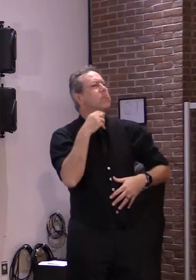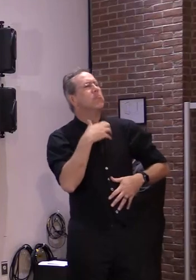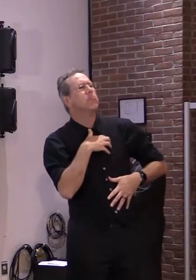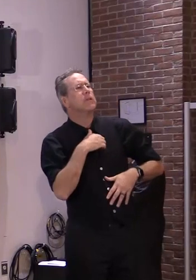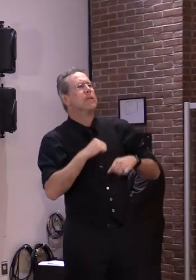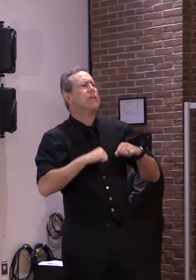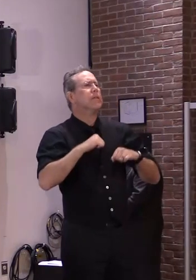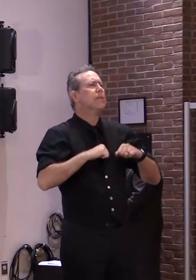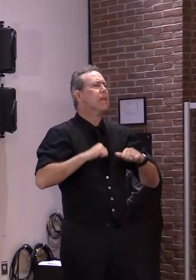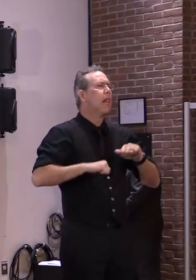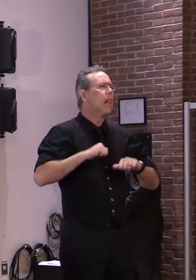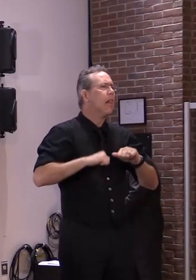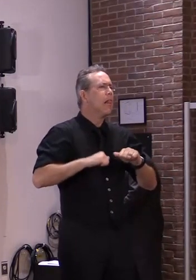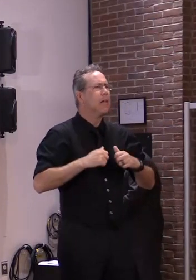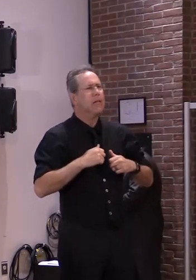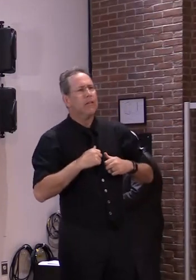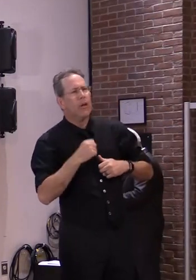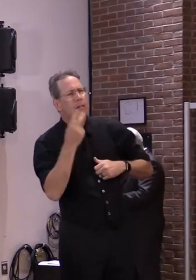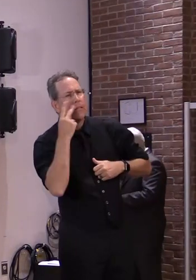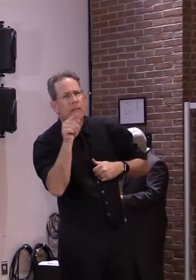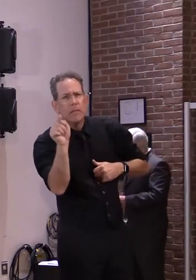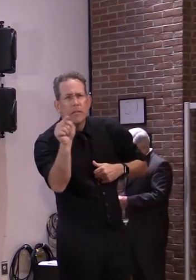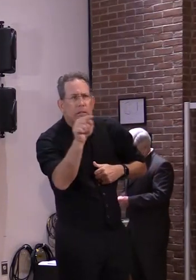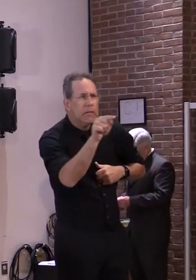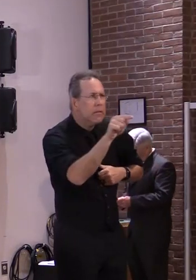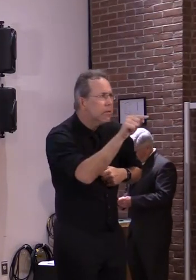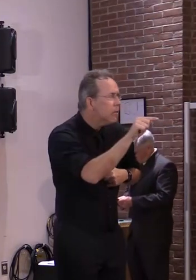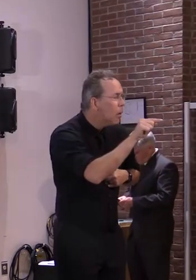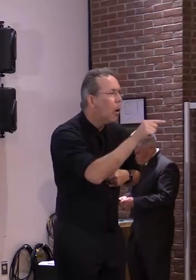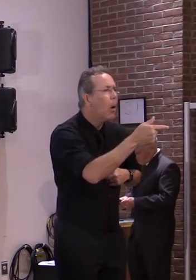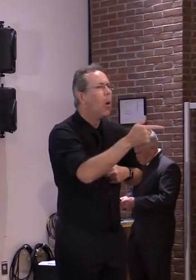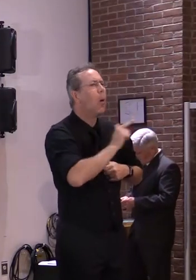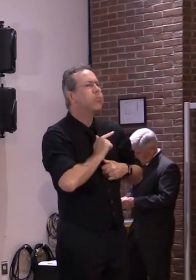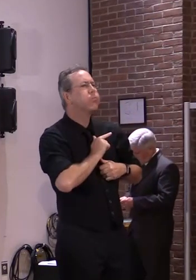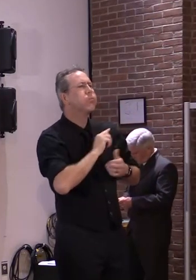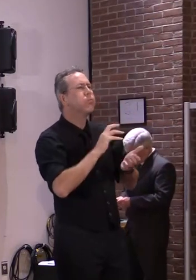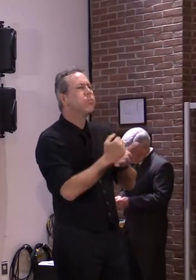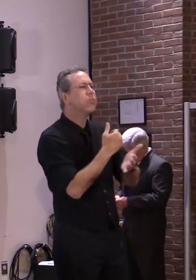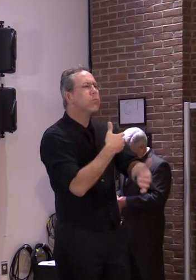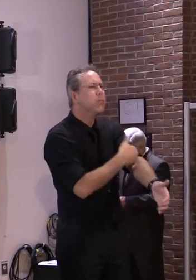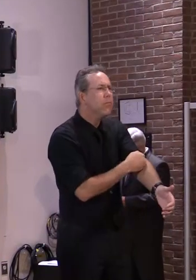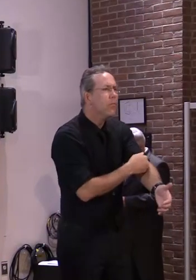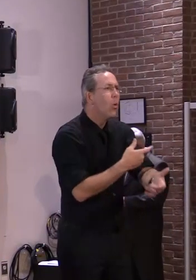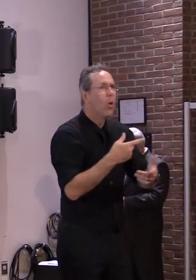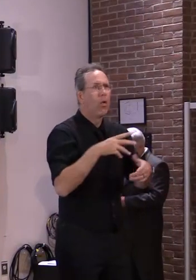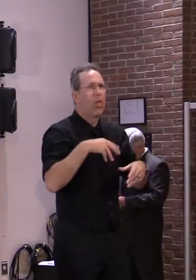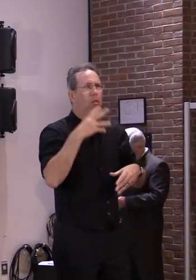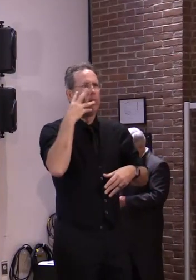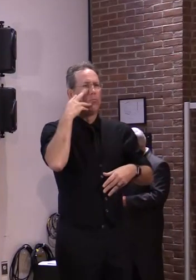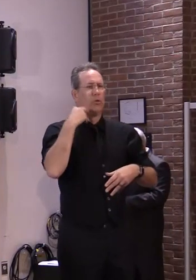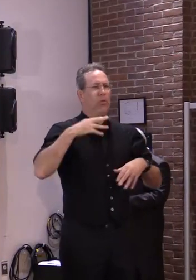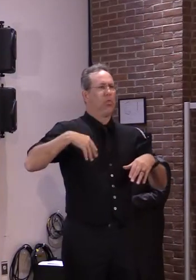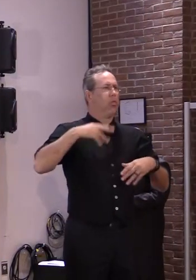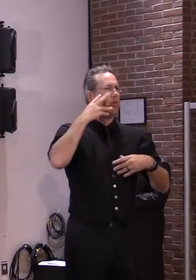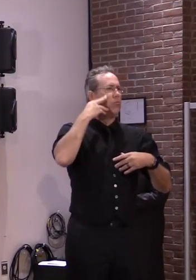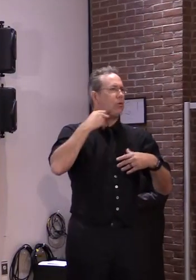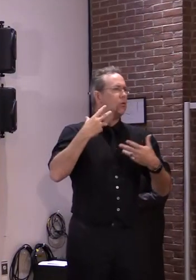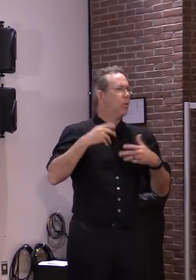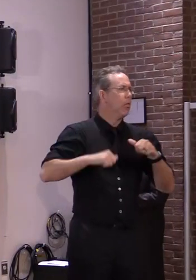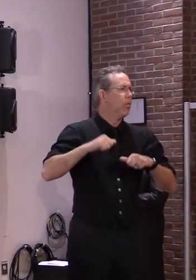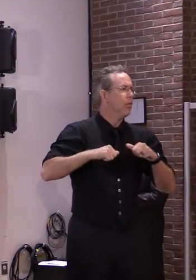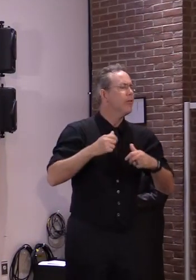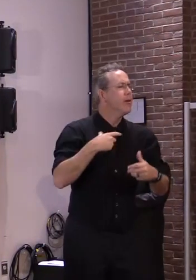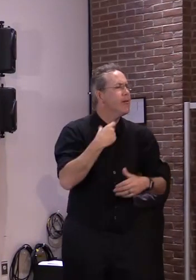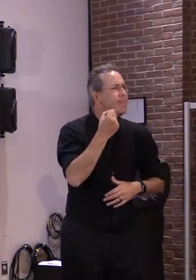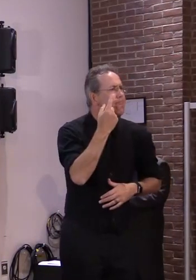that are much easier to meet the person where they are at, and they eventually will get vaccinated. So I would consider even